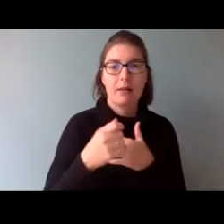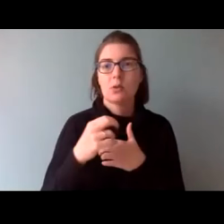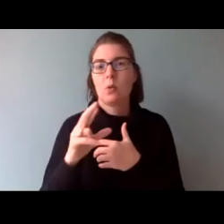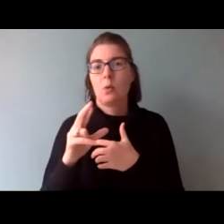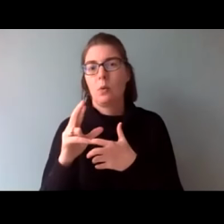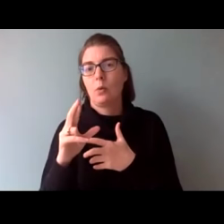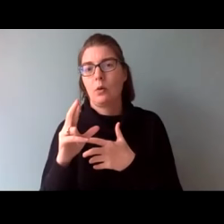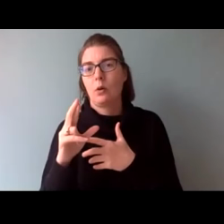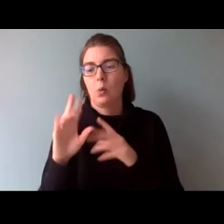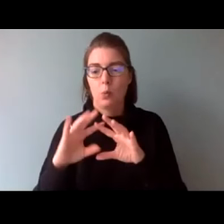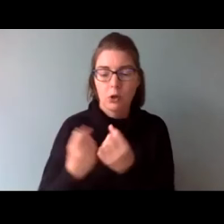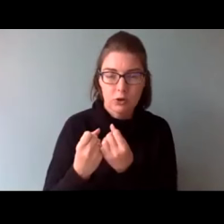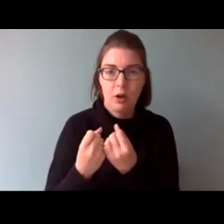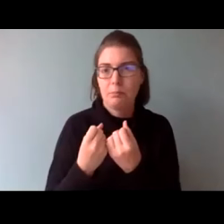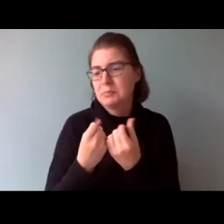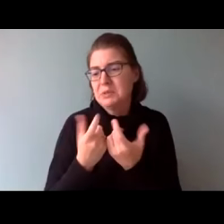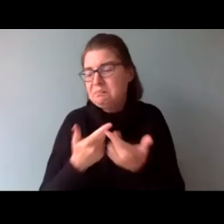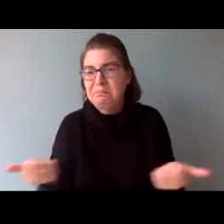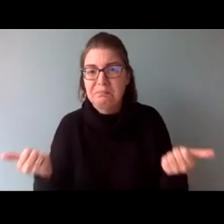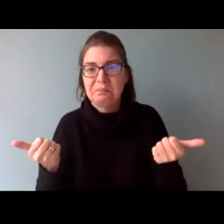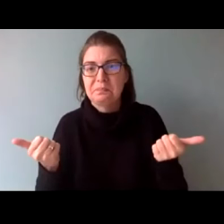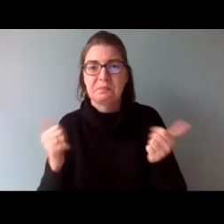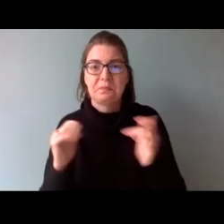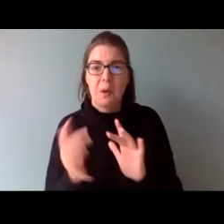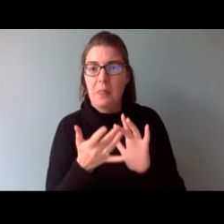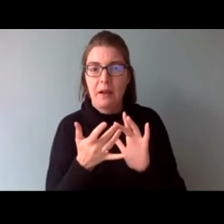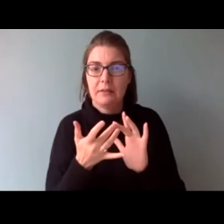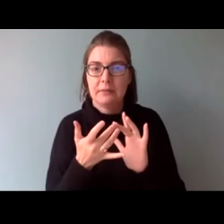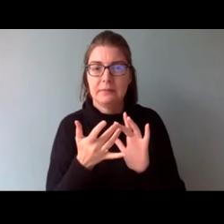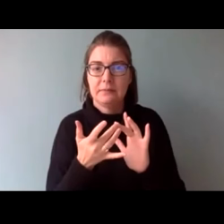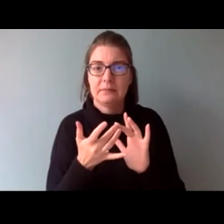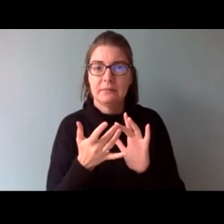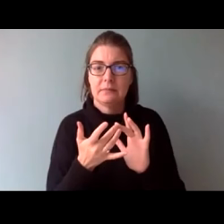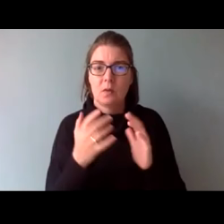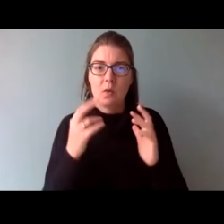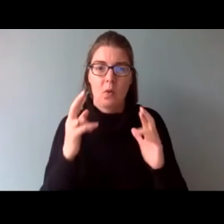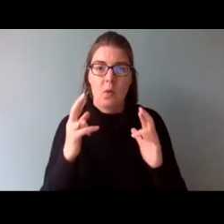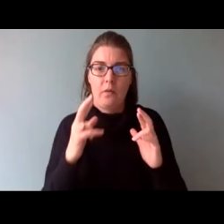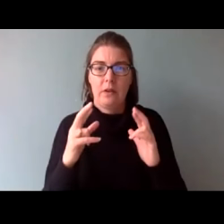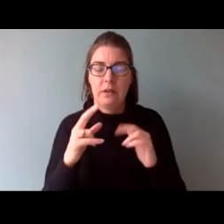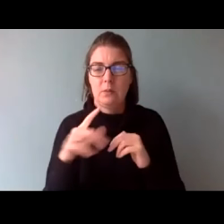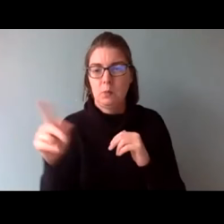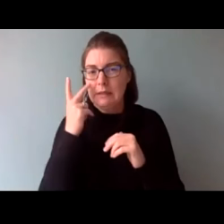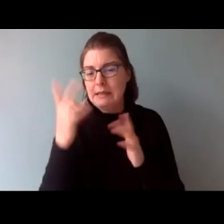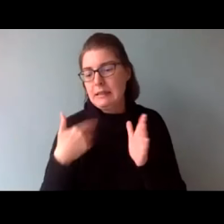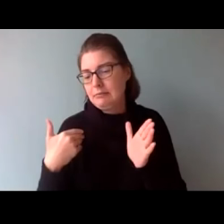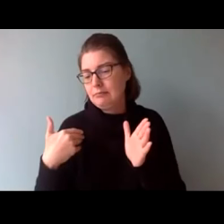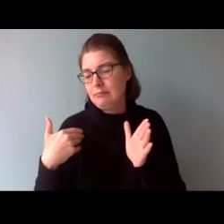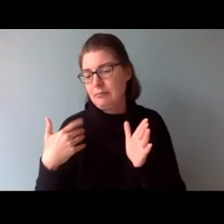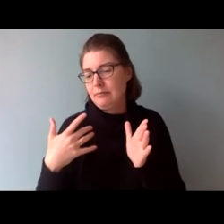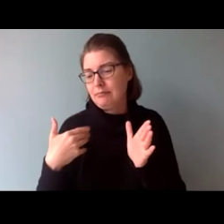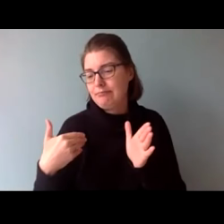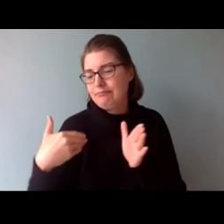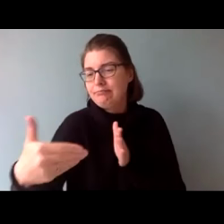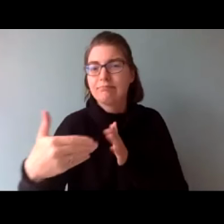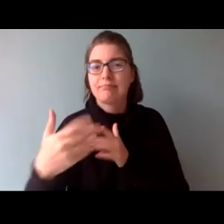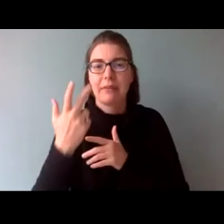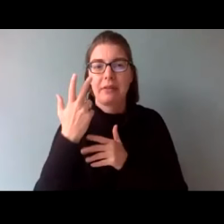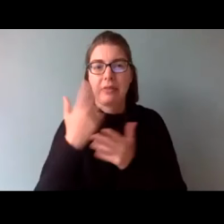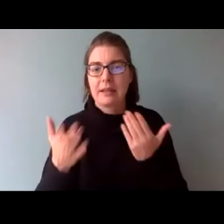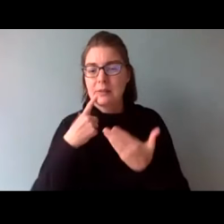delivering workshops. And from that, we'll hopefully see some trends that we can speak to and handle sort of throughout